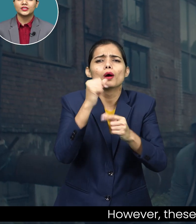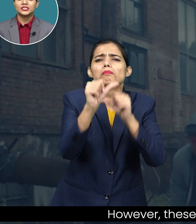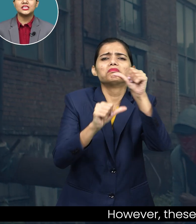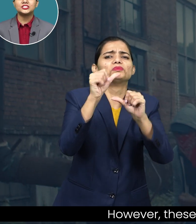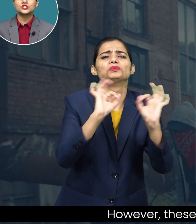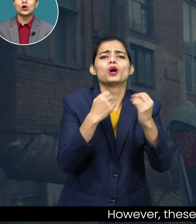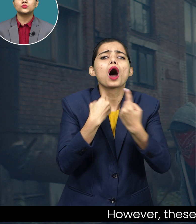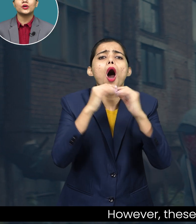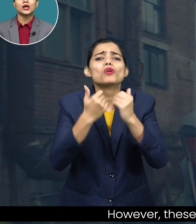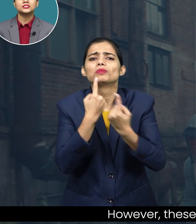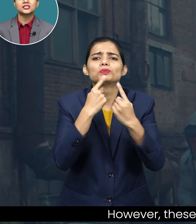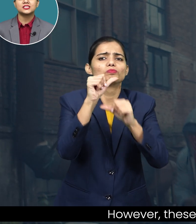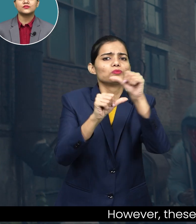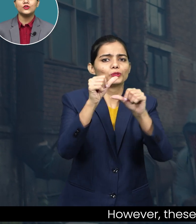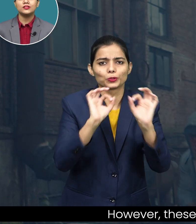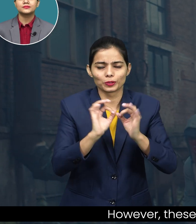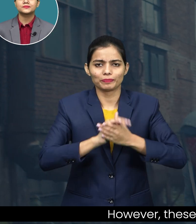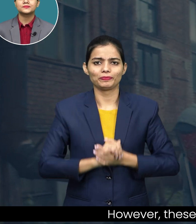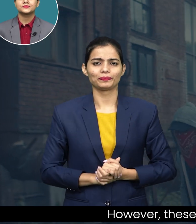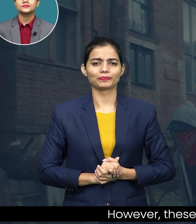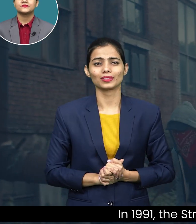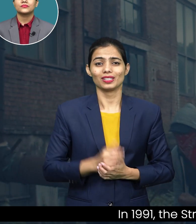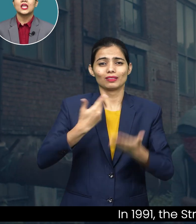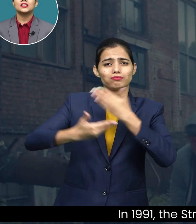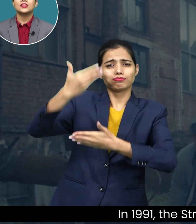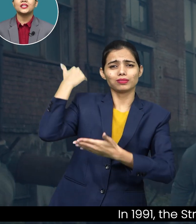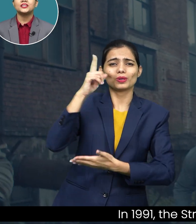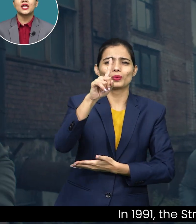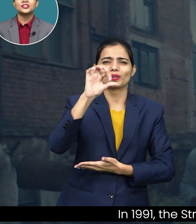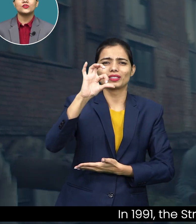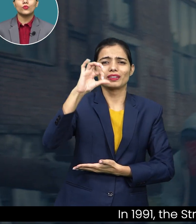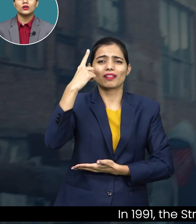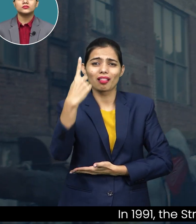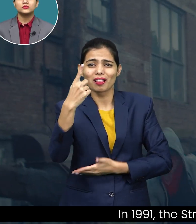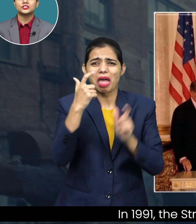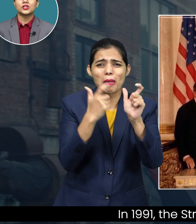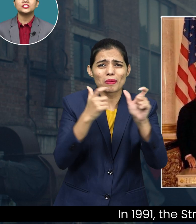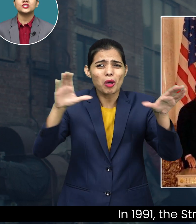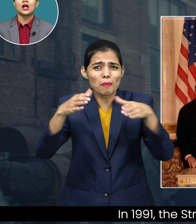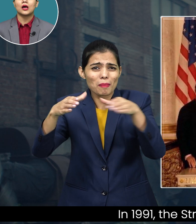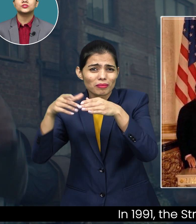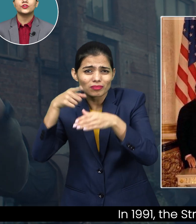However, these talks were unsuccessful. In